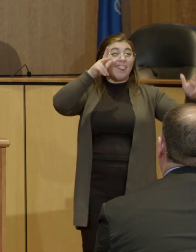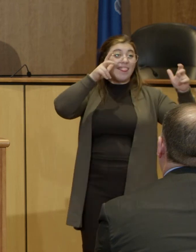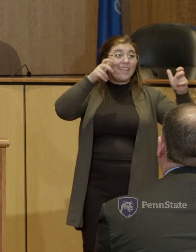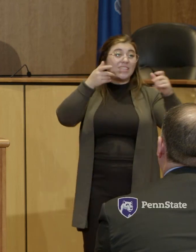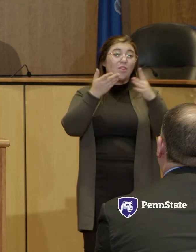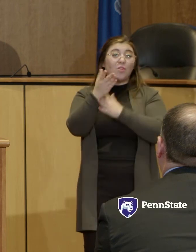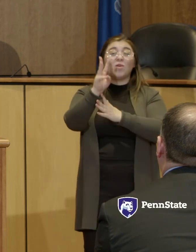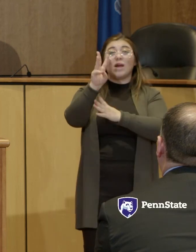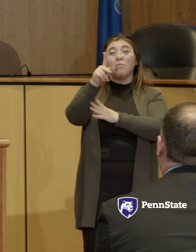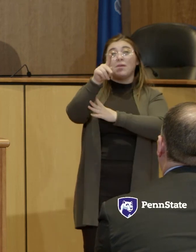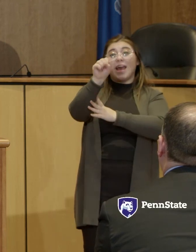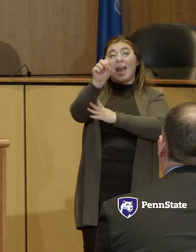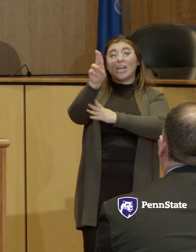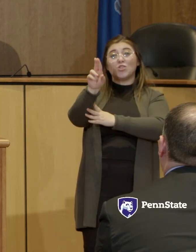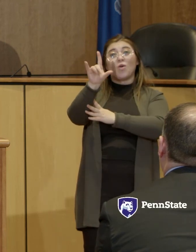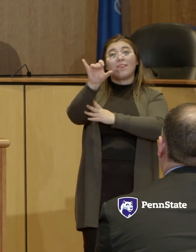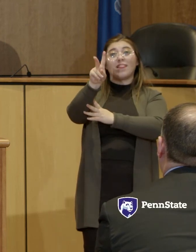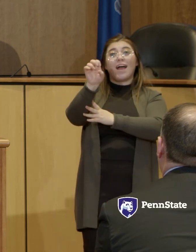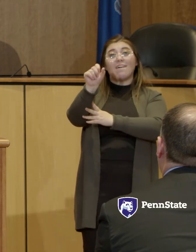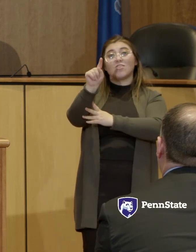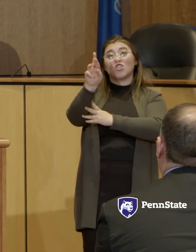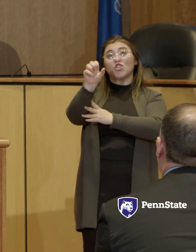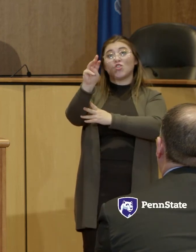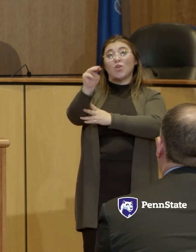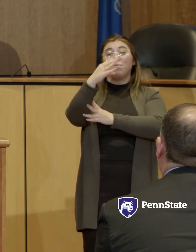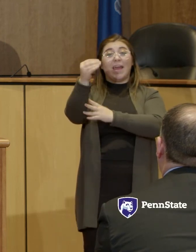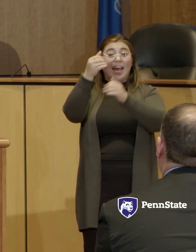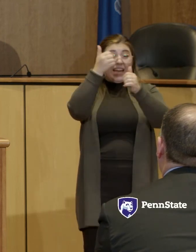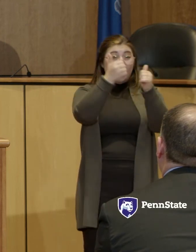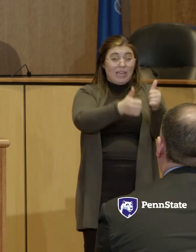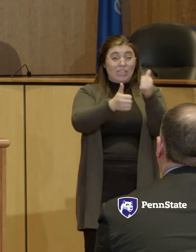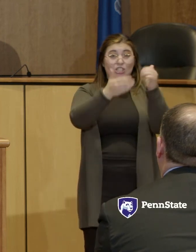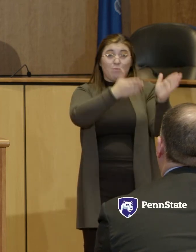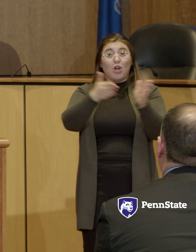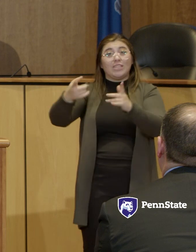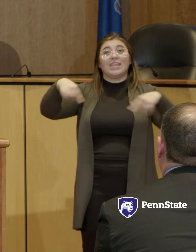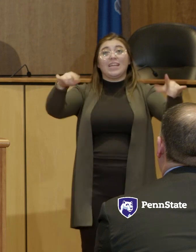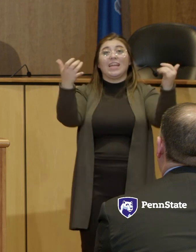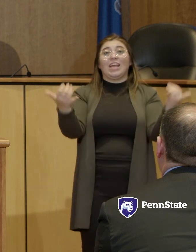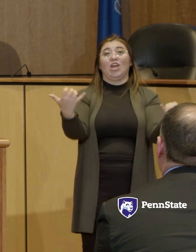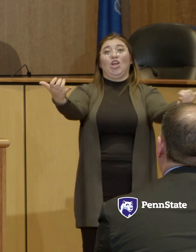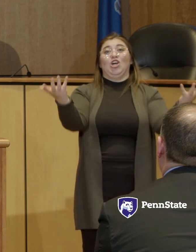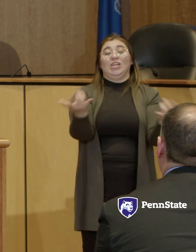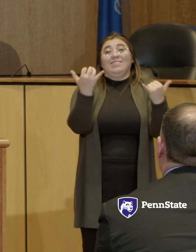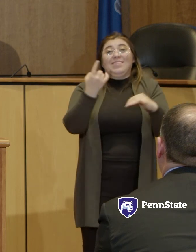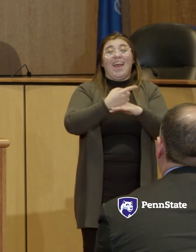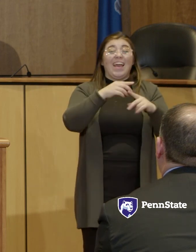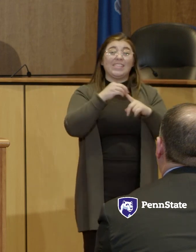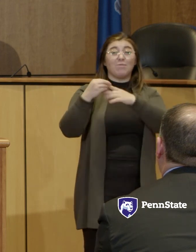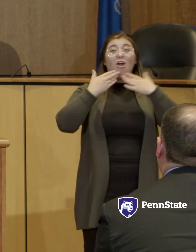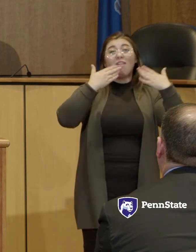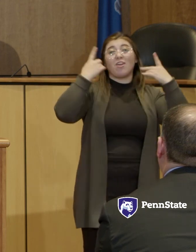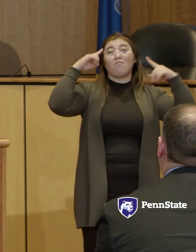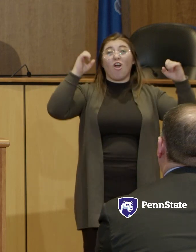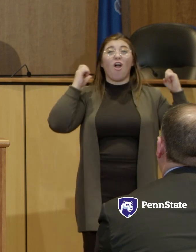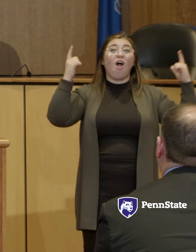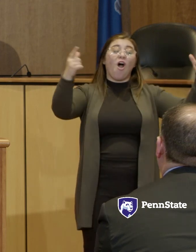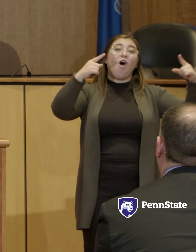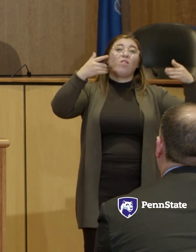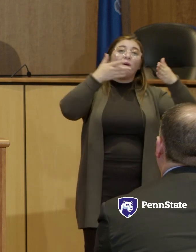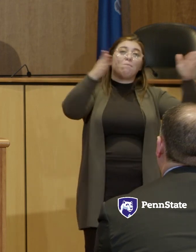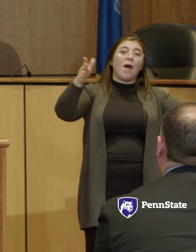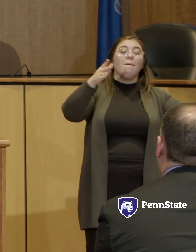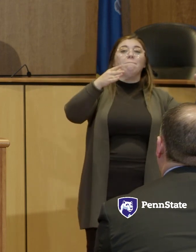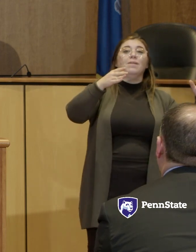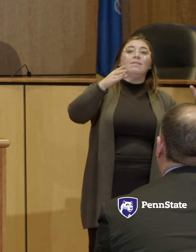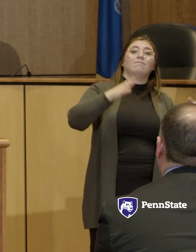via WPSU, live stream, and in-person attendees. A special thank you to all of the public officials